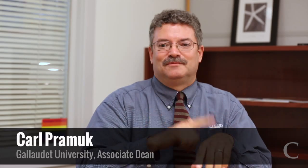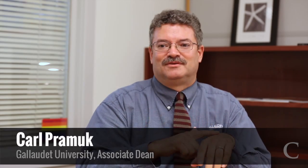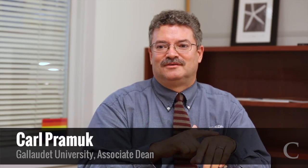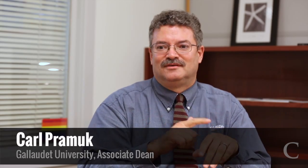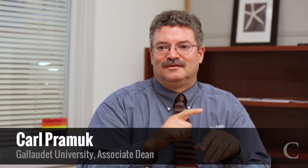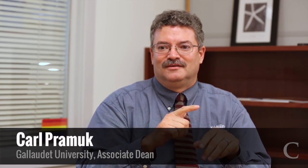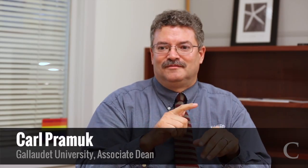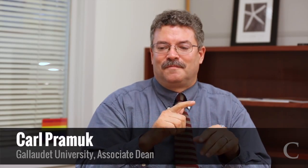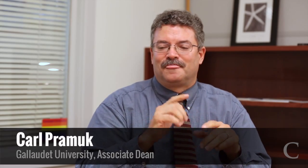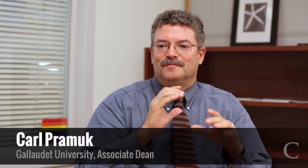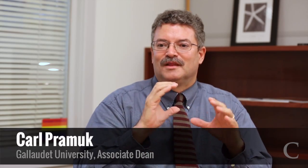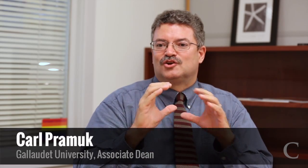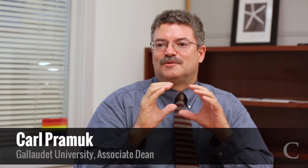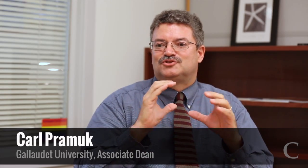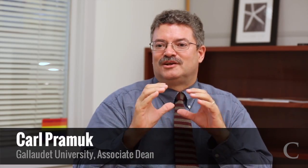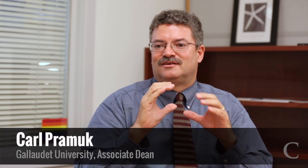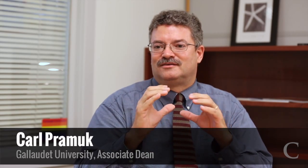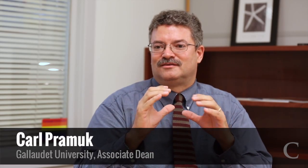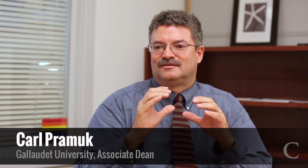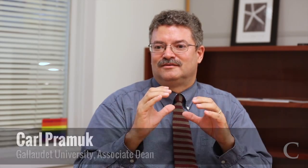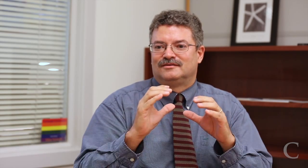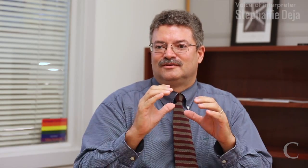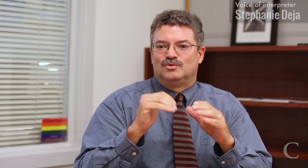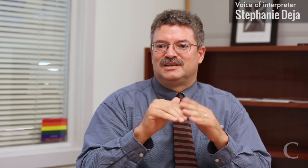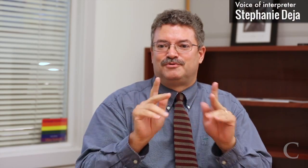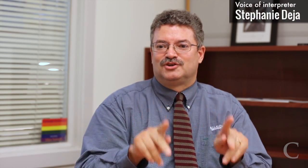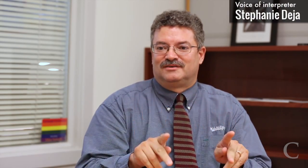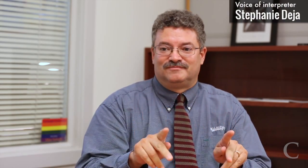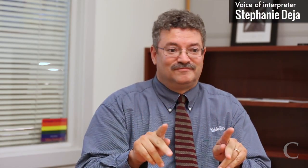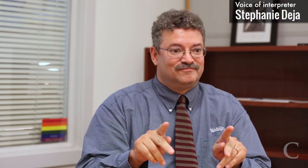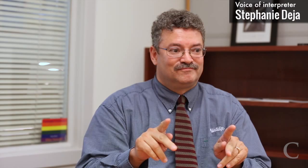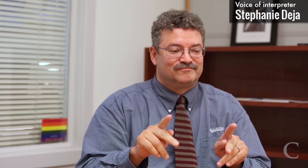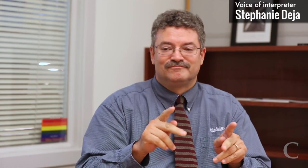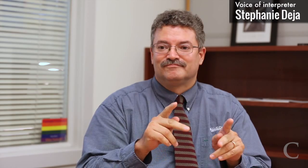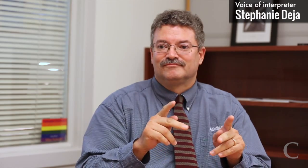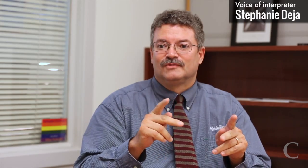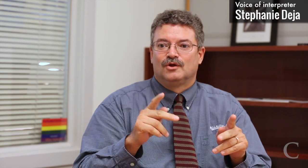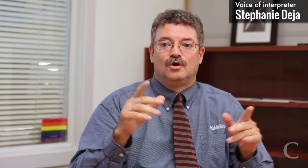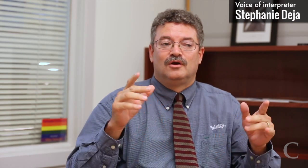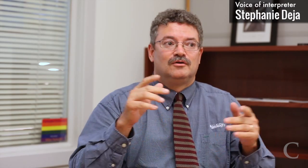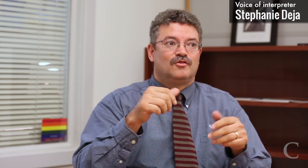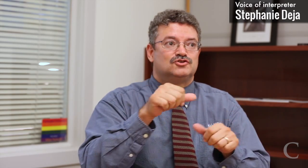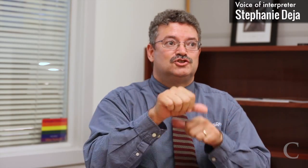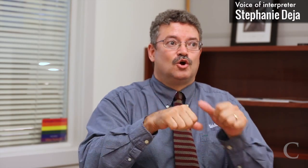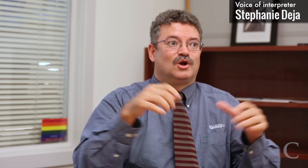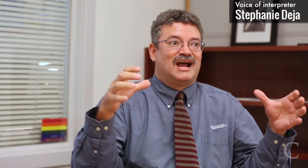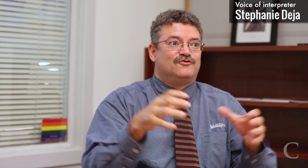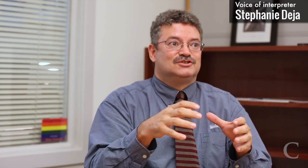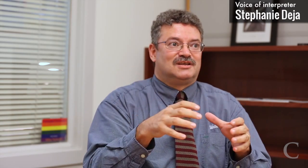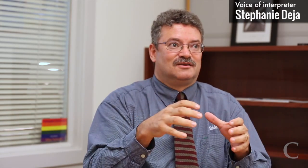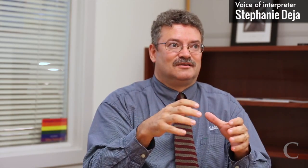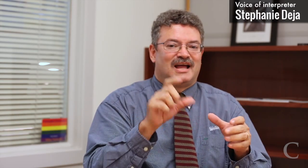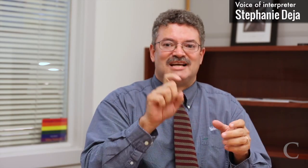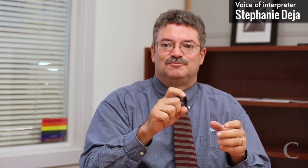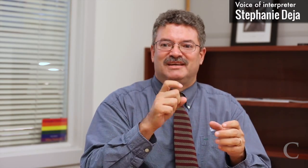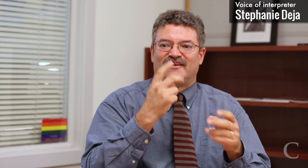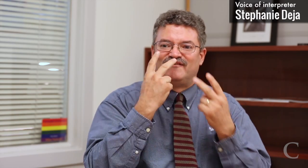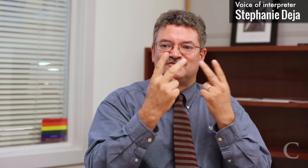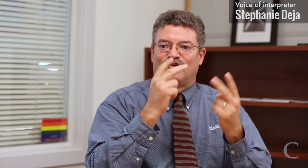Obviously during my time communication was always being in person. All the social gatherings